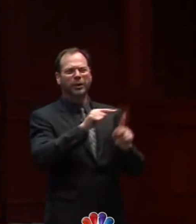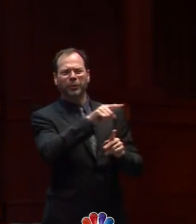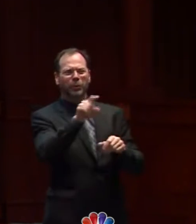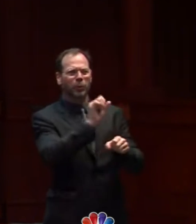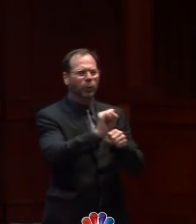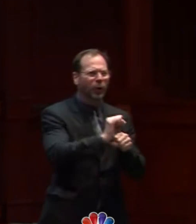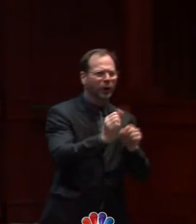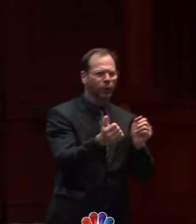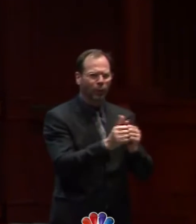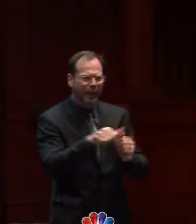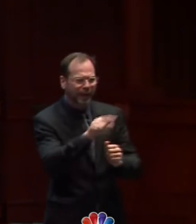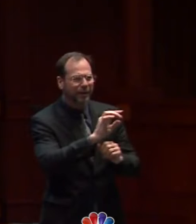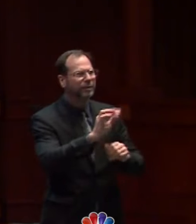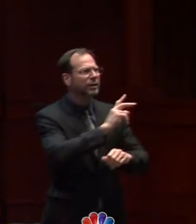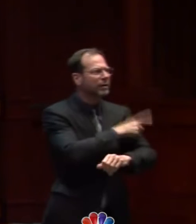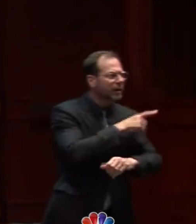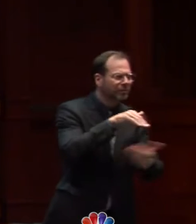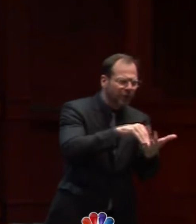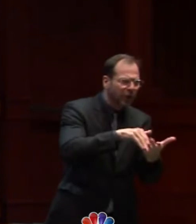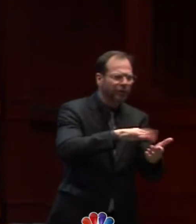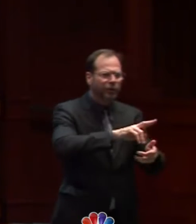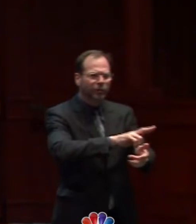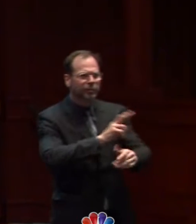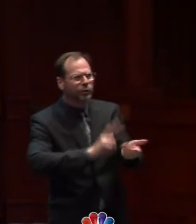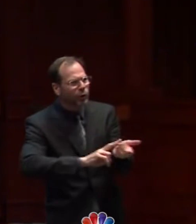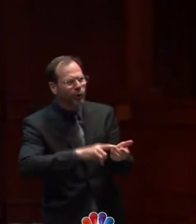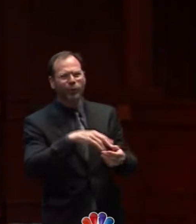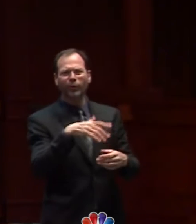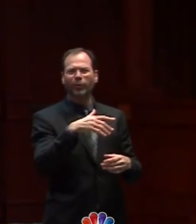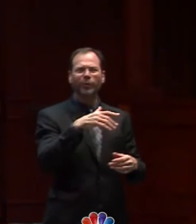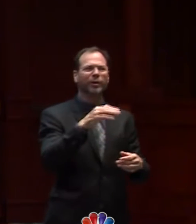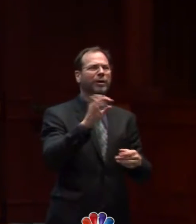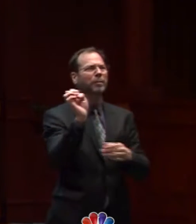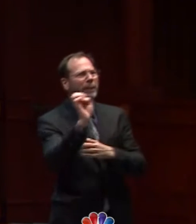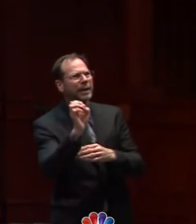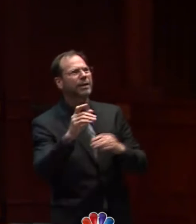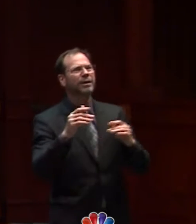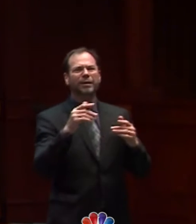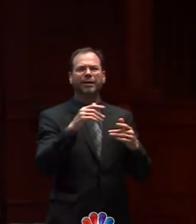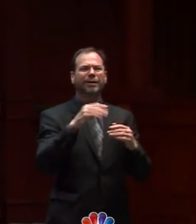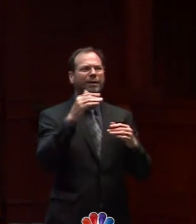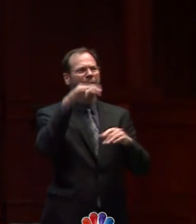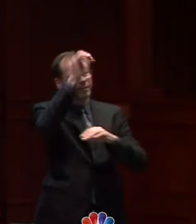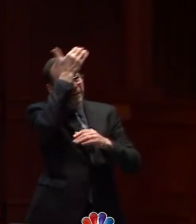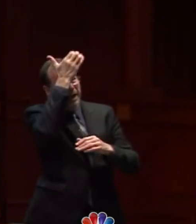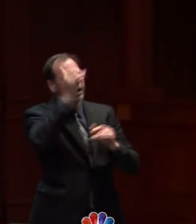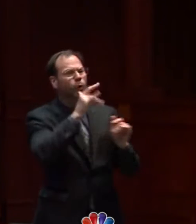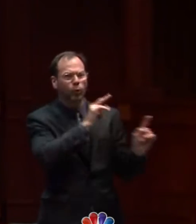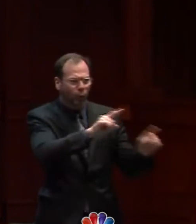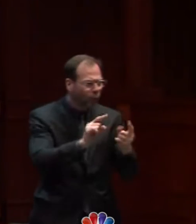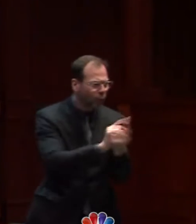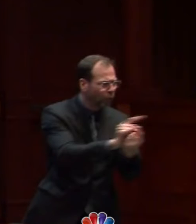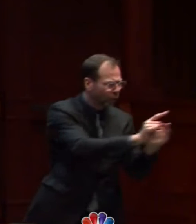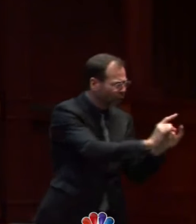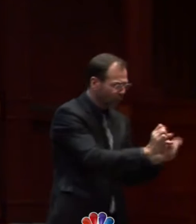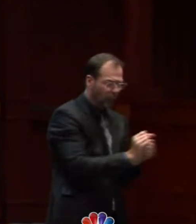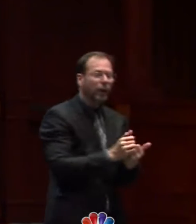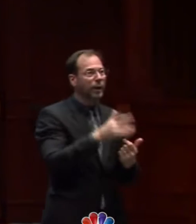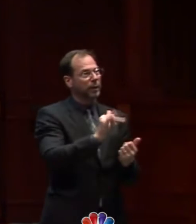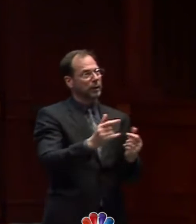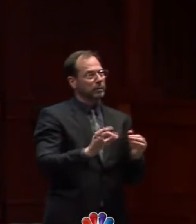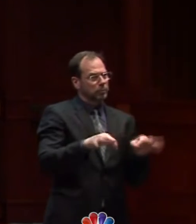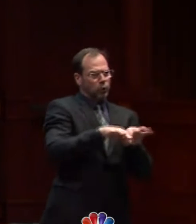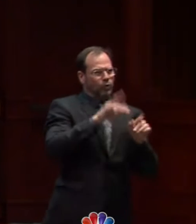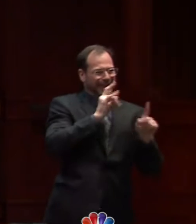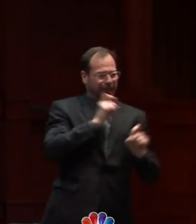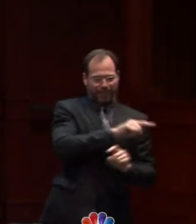addressing the coronavirus outbreak. That would be our nurses, our doctors, our first responders who are dealing face-to-face